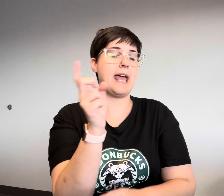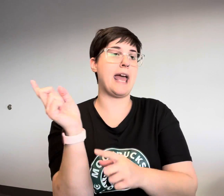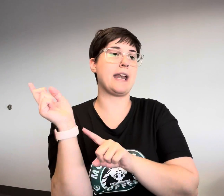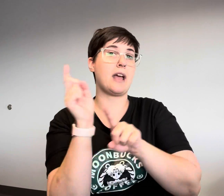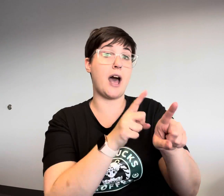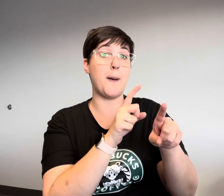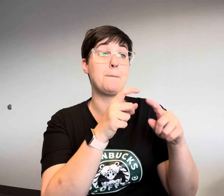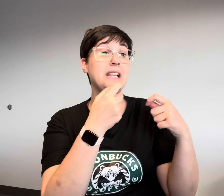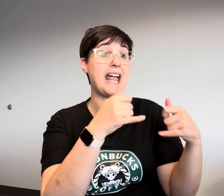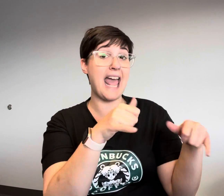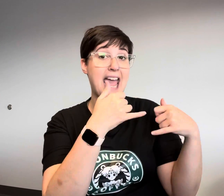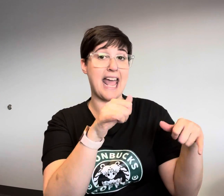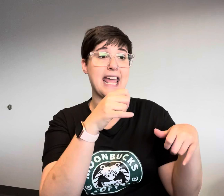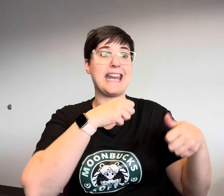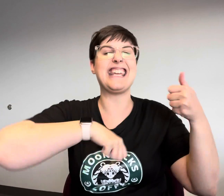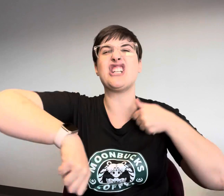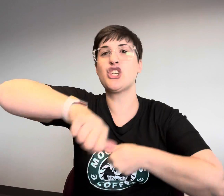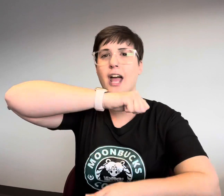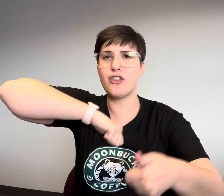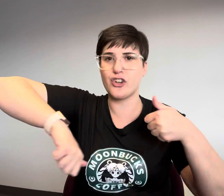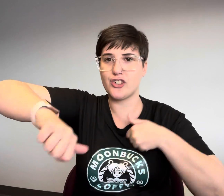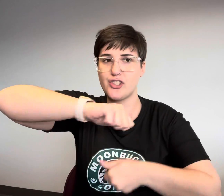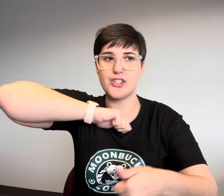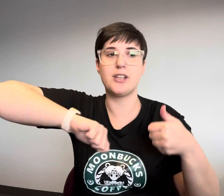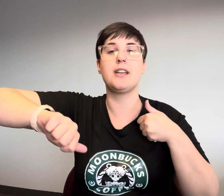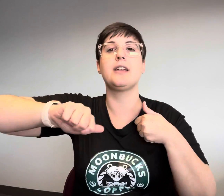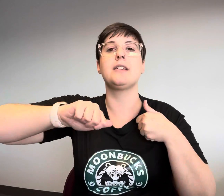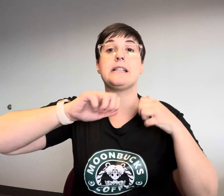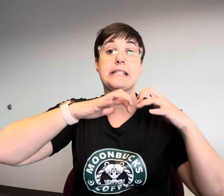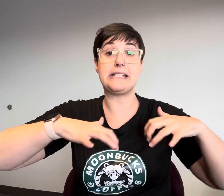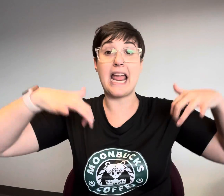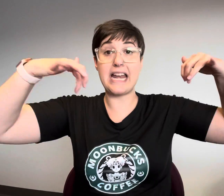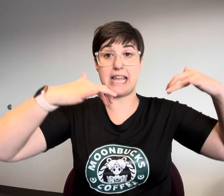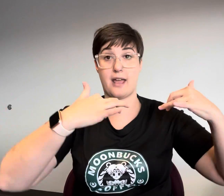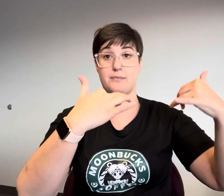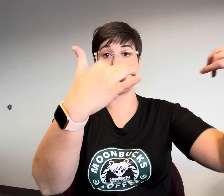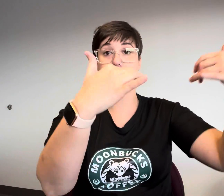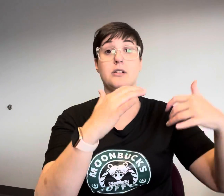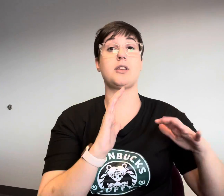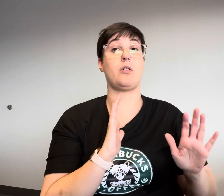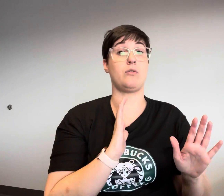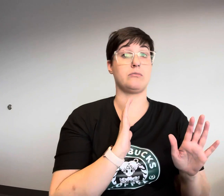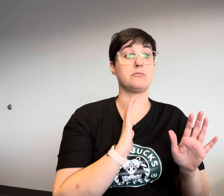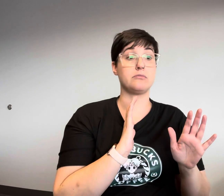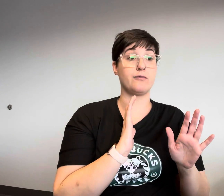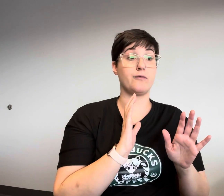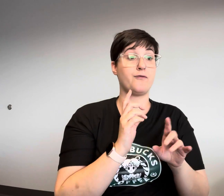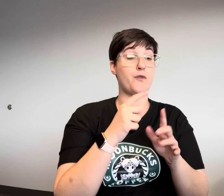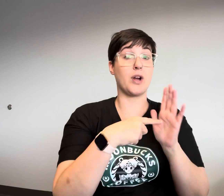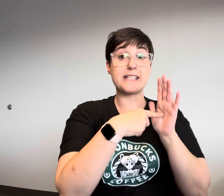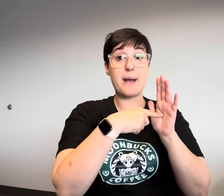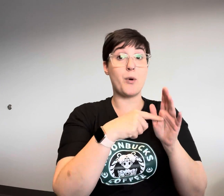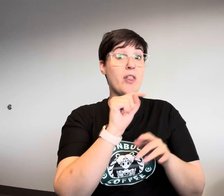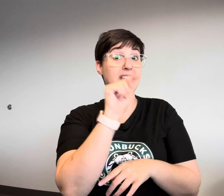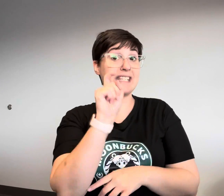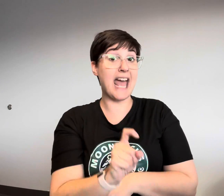and come play in each other's stadiums. So, for example, the